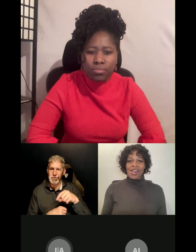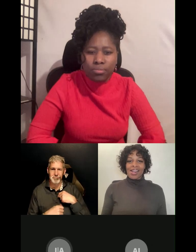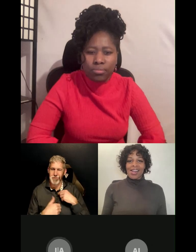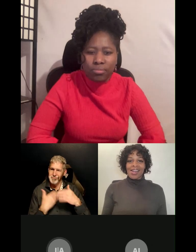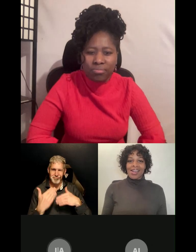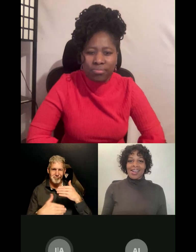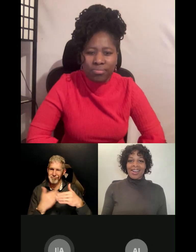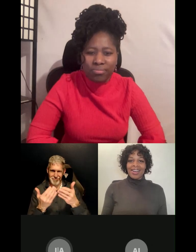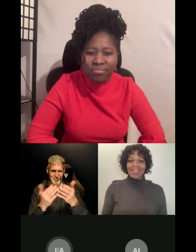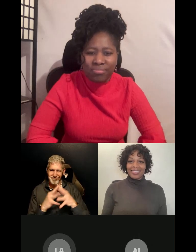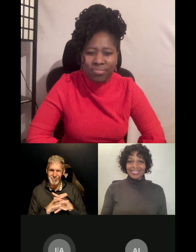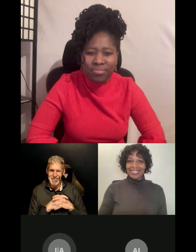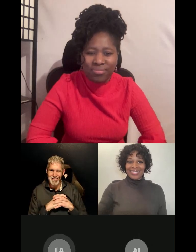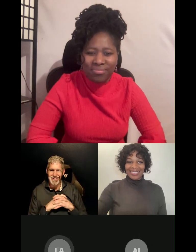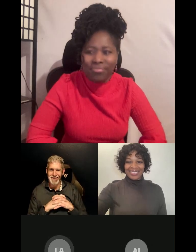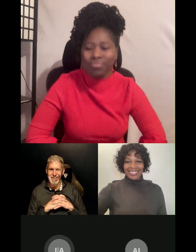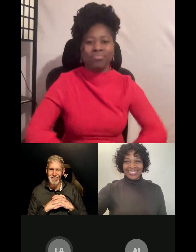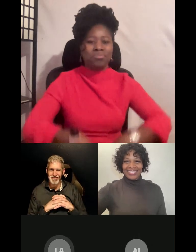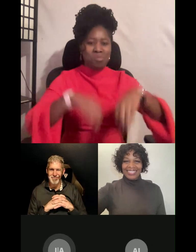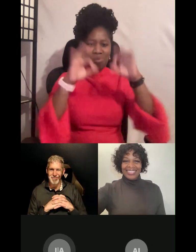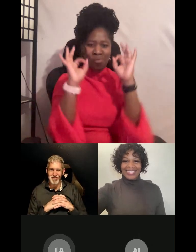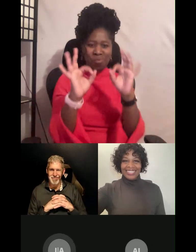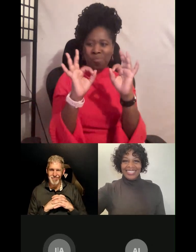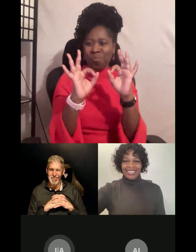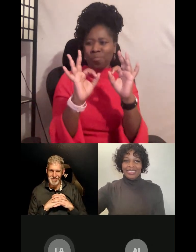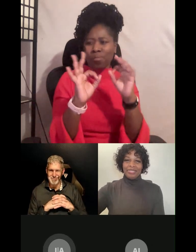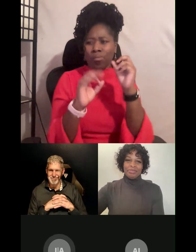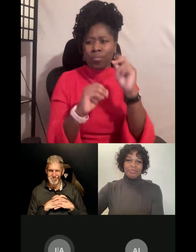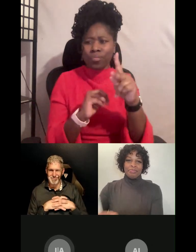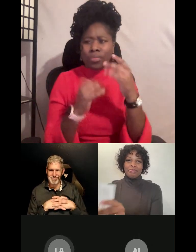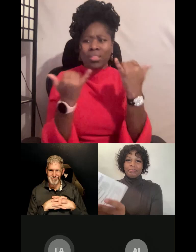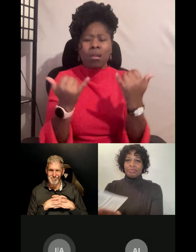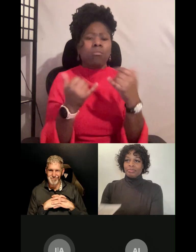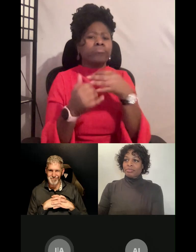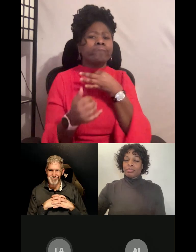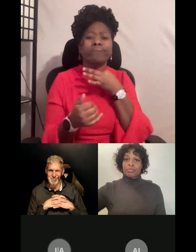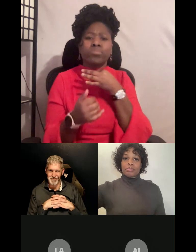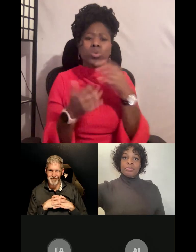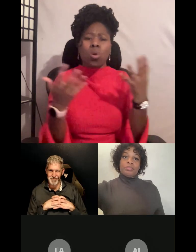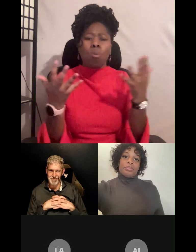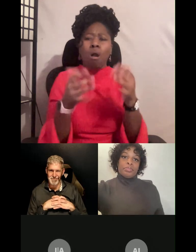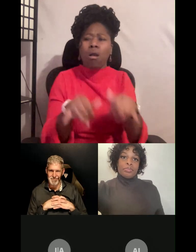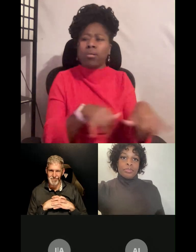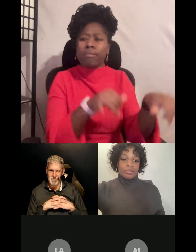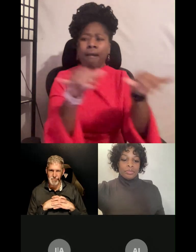question? Go ahead, Ryan. Yeah, we have an hour, so yeah, we can keep it moving.